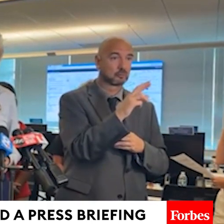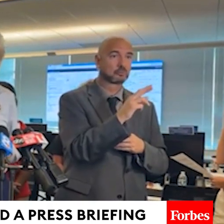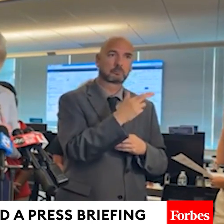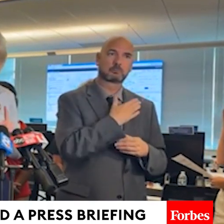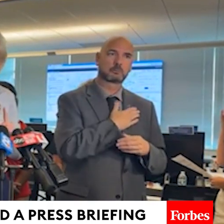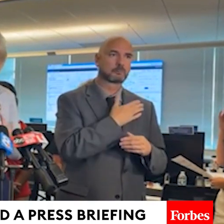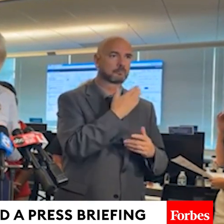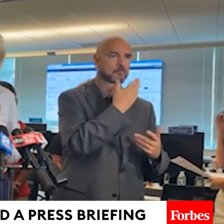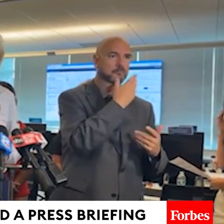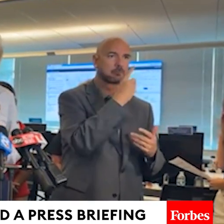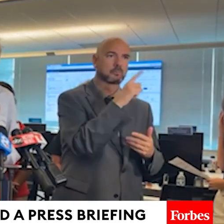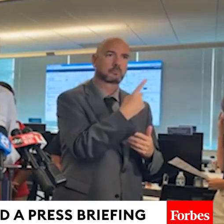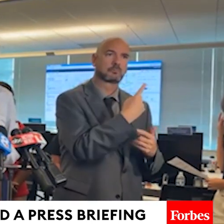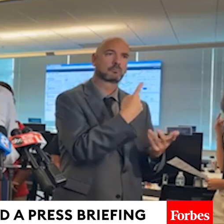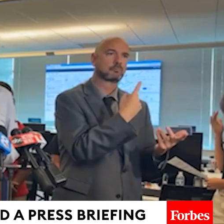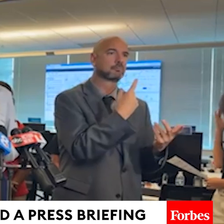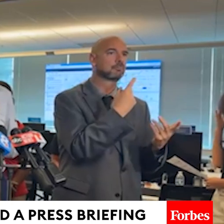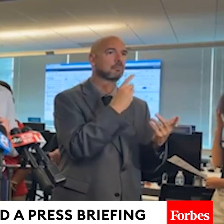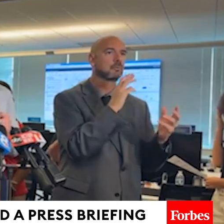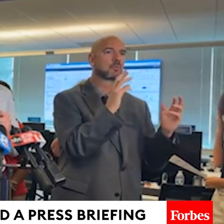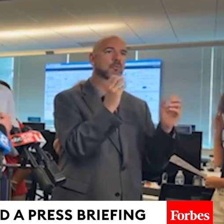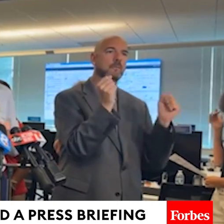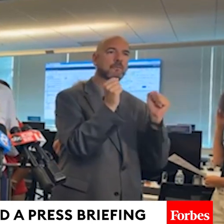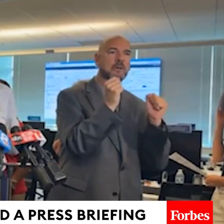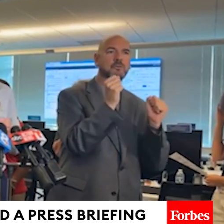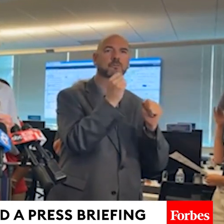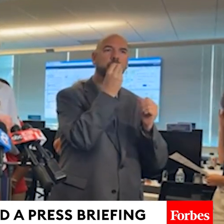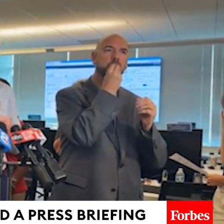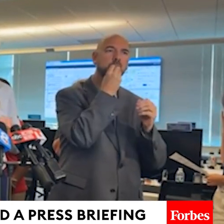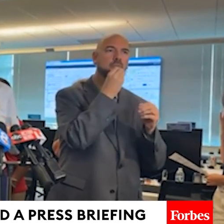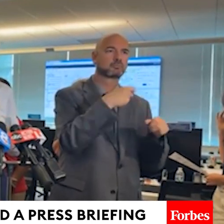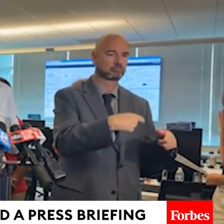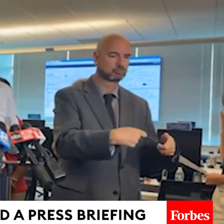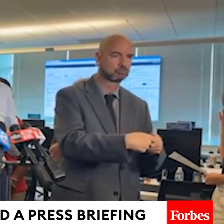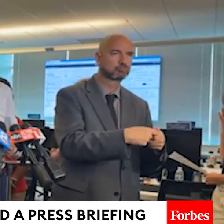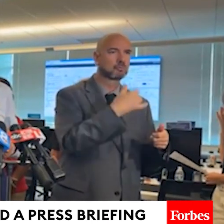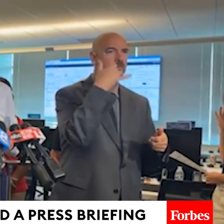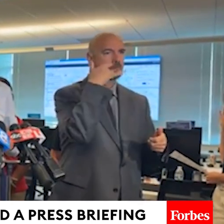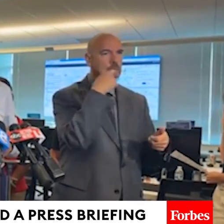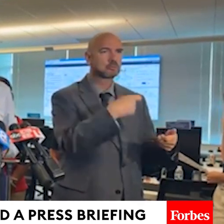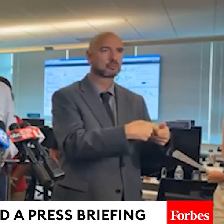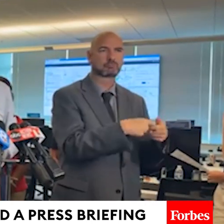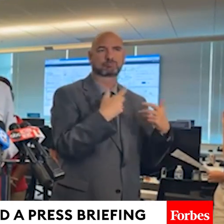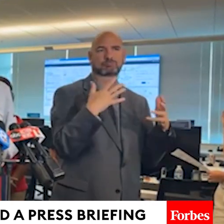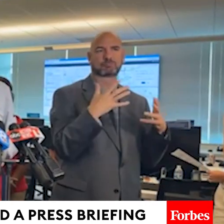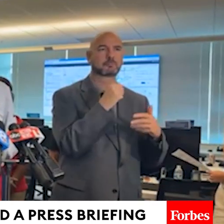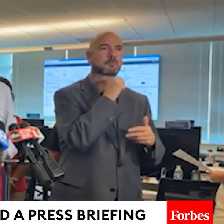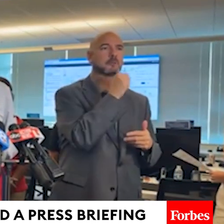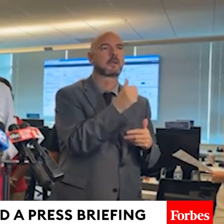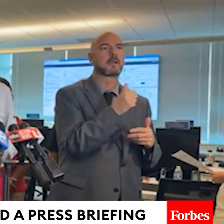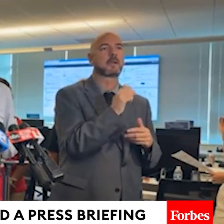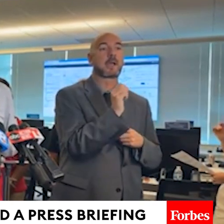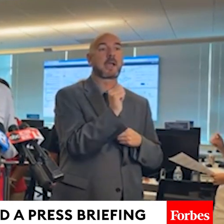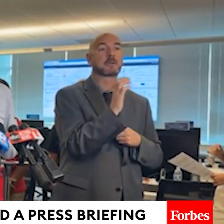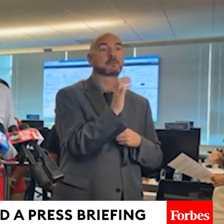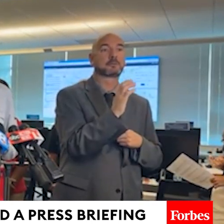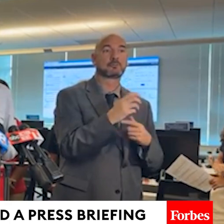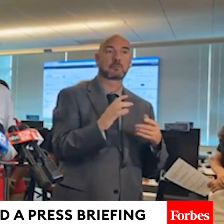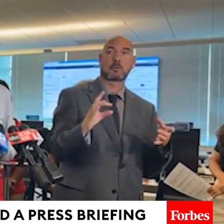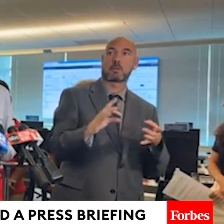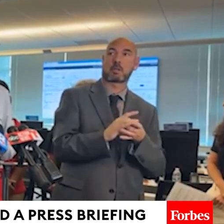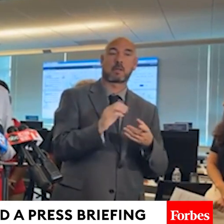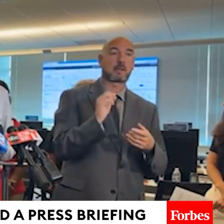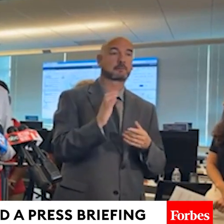and of course we have to charge all of our phones, but you know, we're not going to be running air conditioner and those types of things. So hopefully we